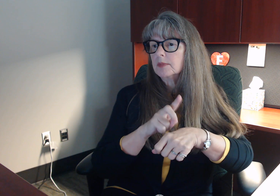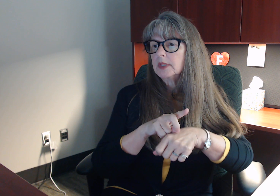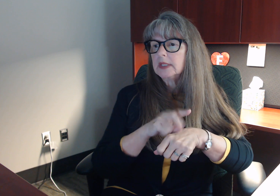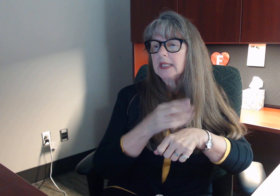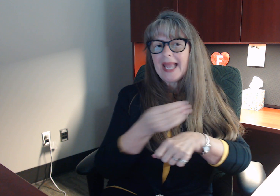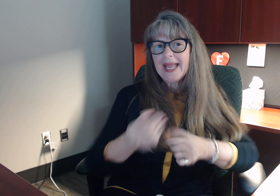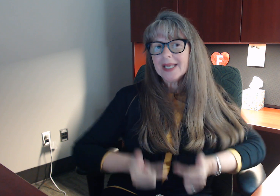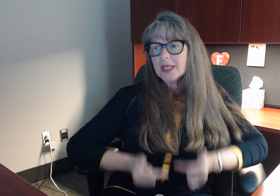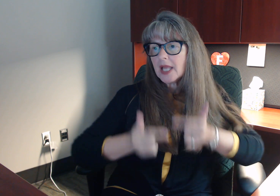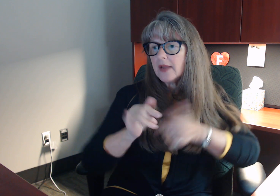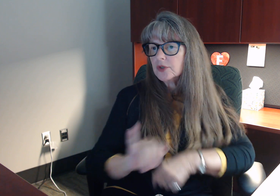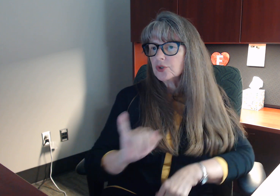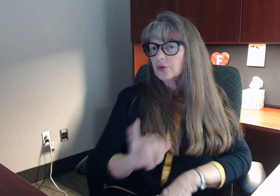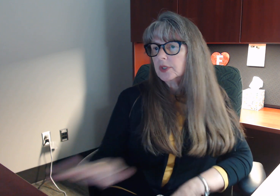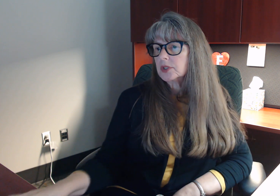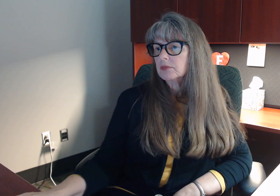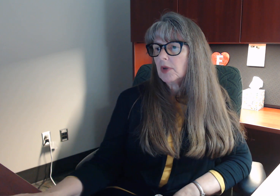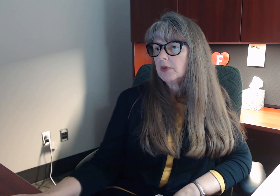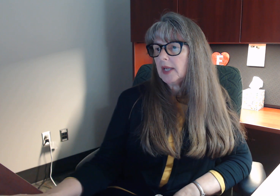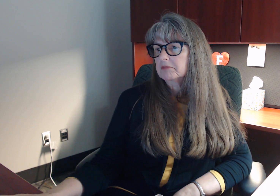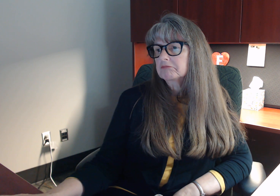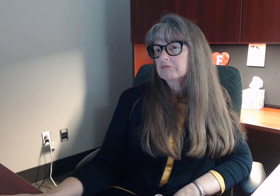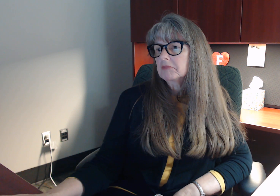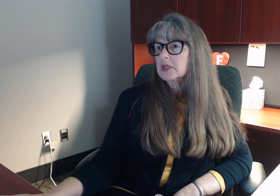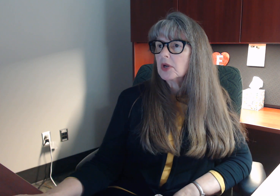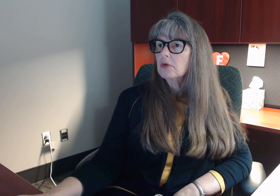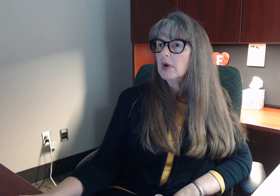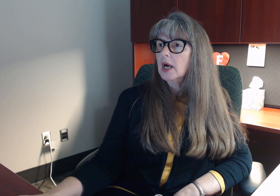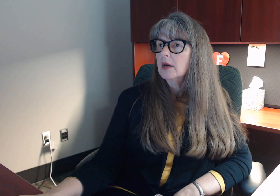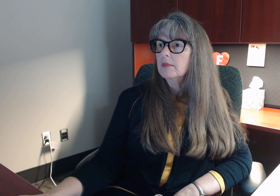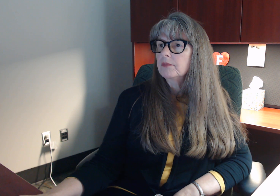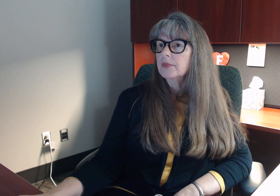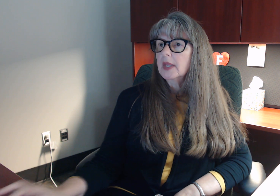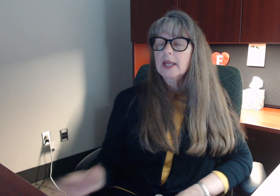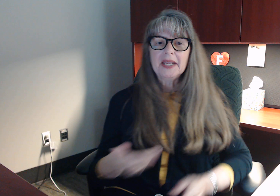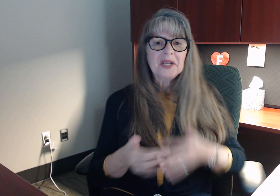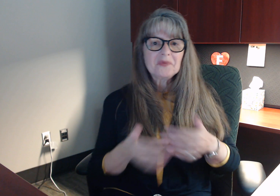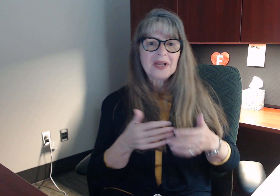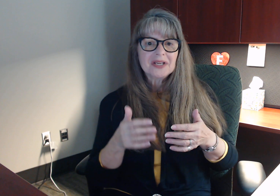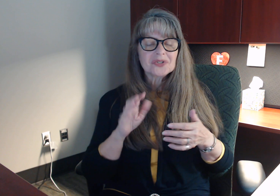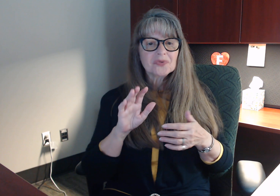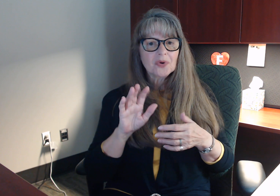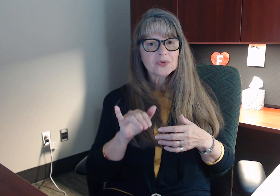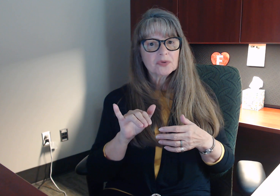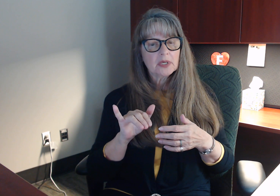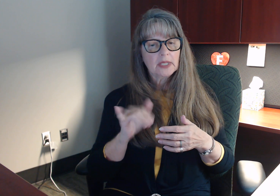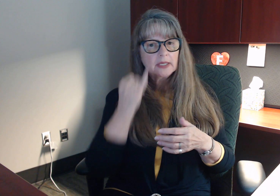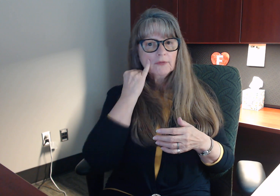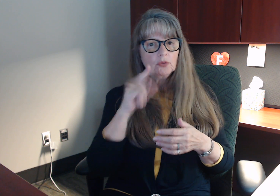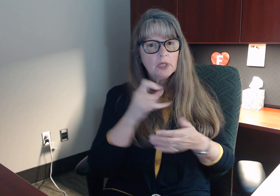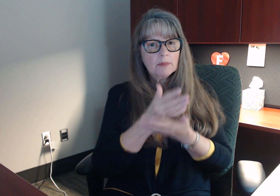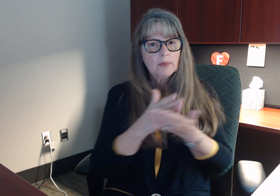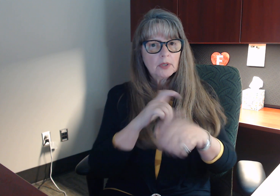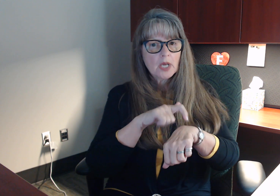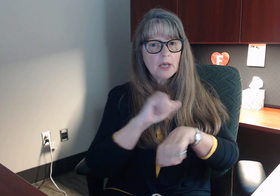disability, and life insurance. Okay, so anyway, so those are the, like, if you need a part-time